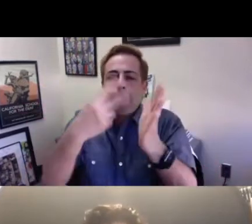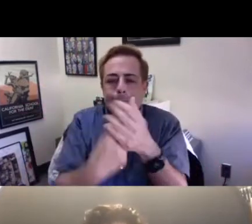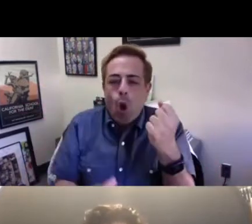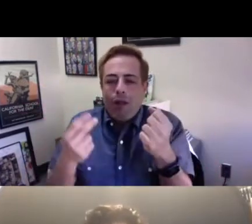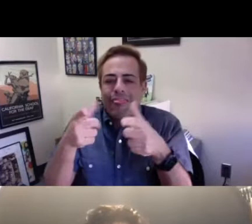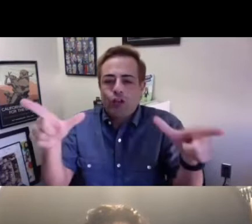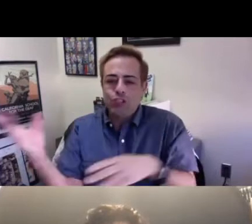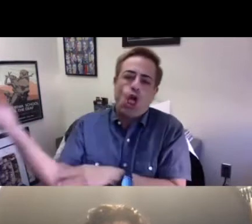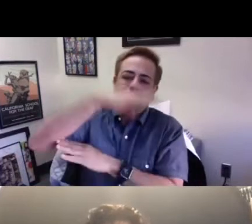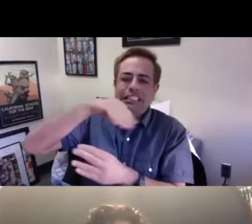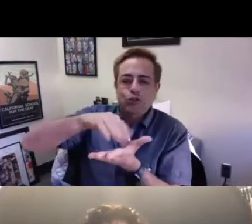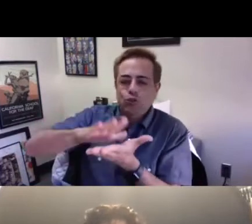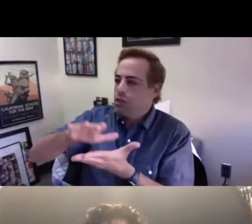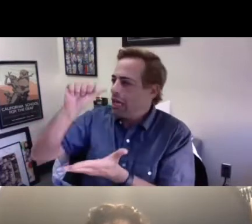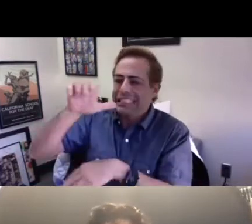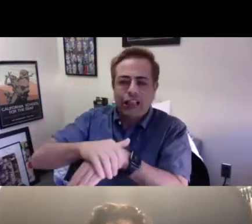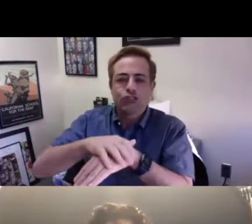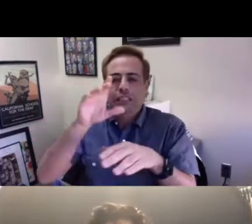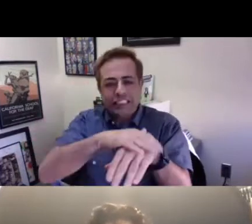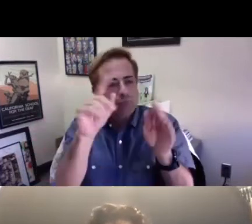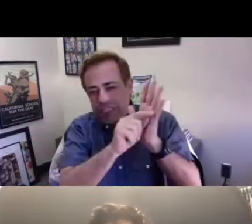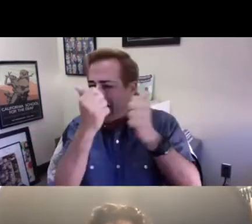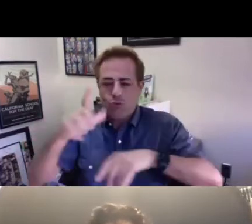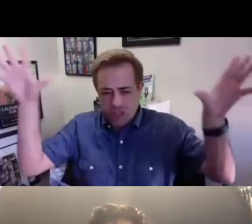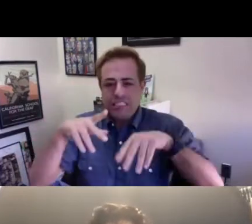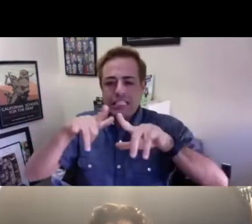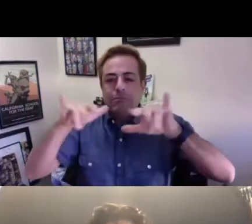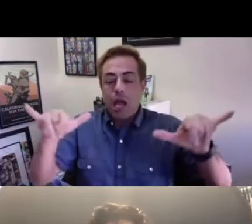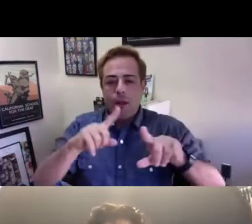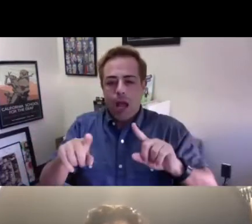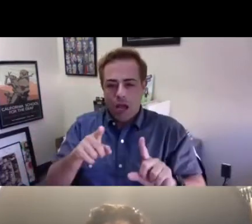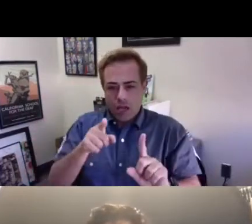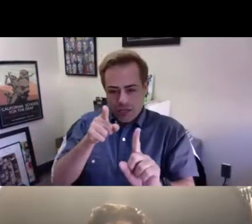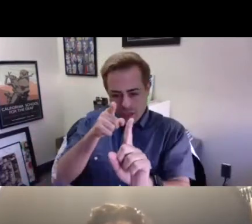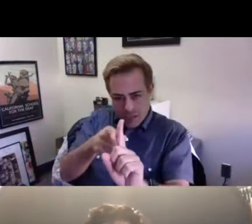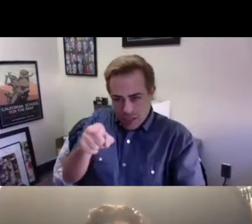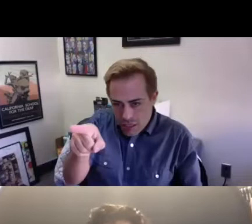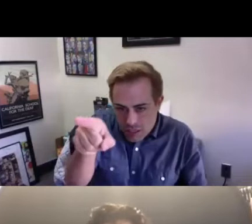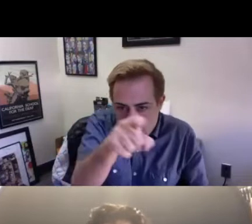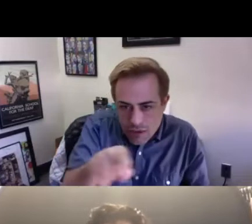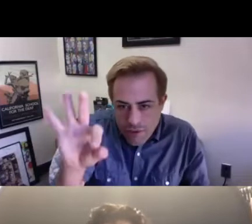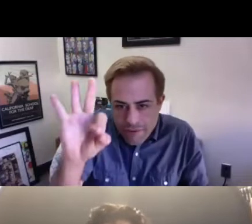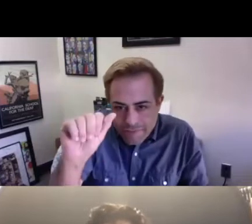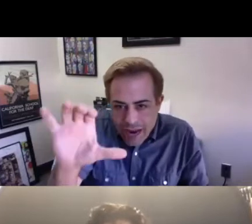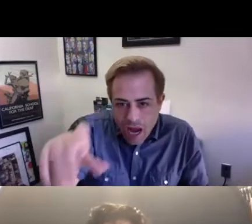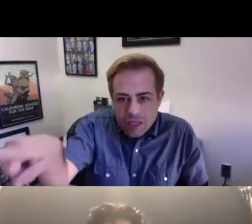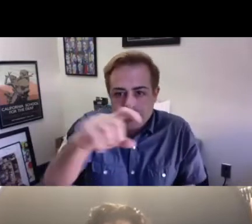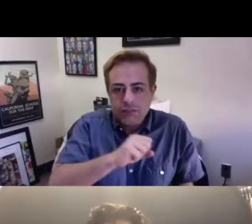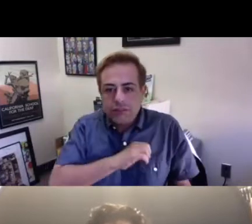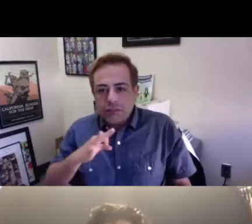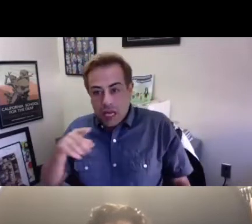same time. We talk about both languages all day in school, ASL English,